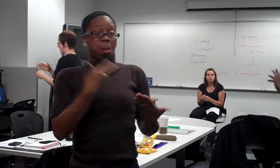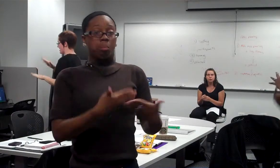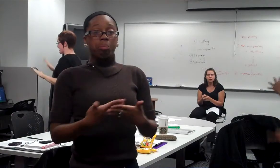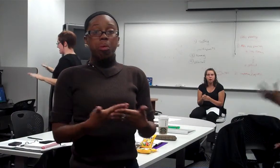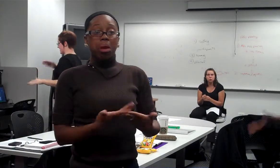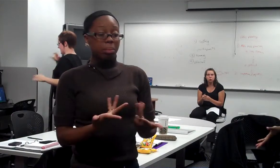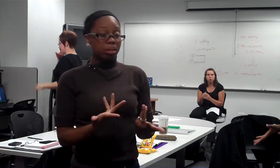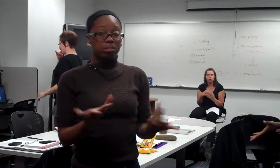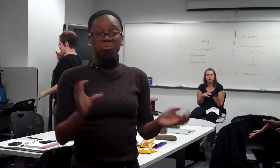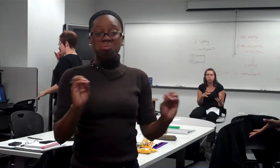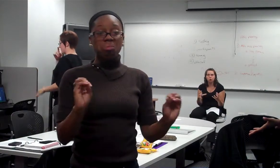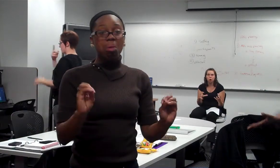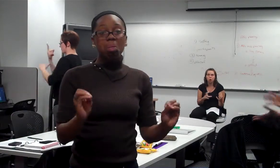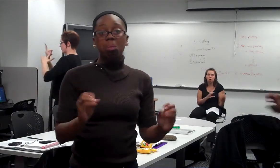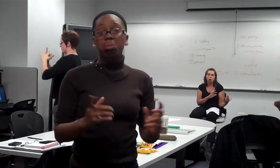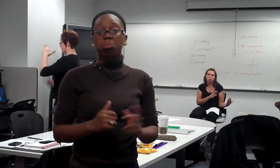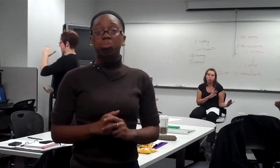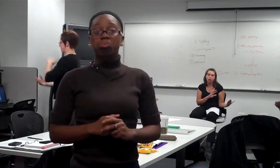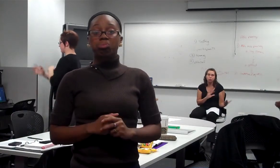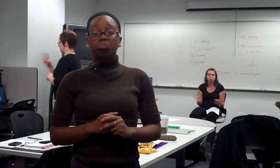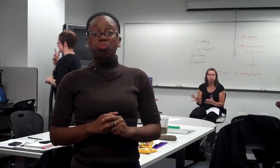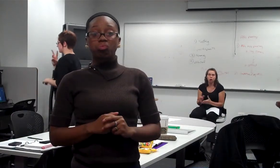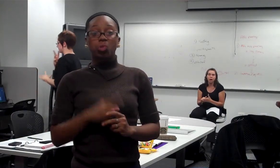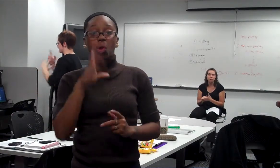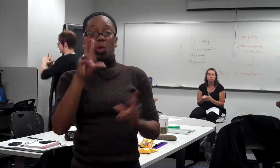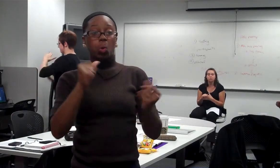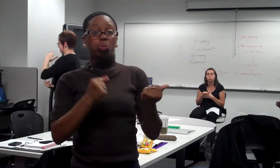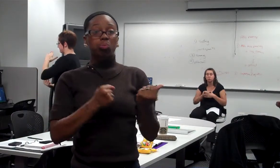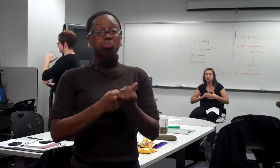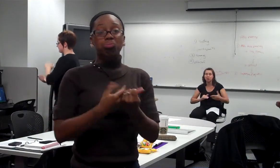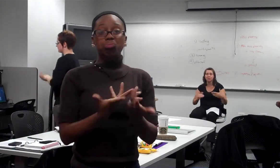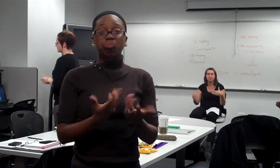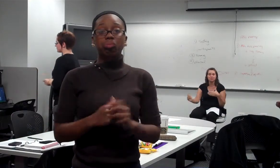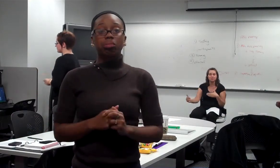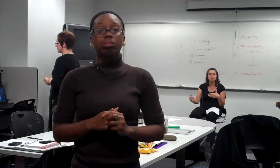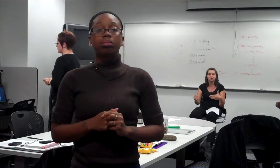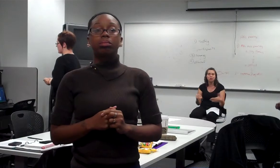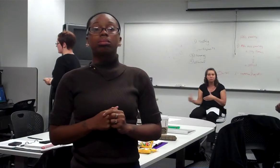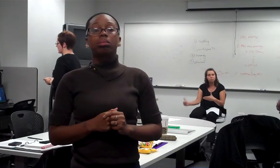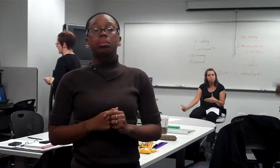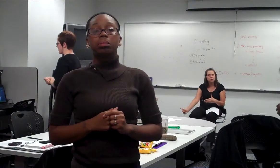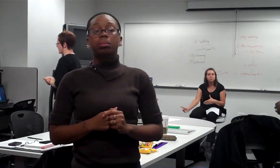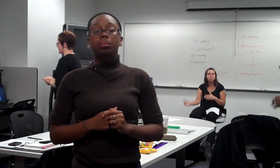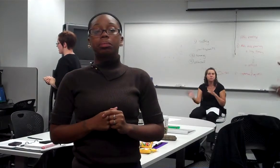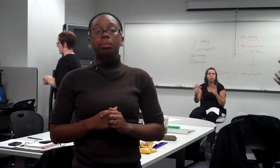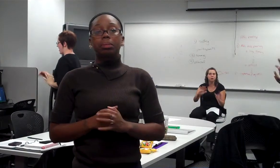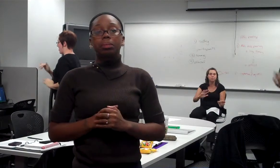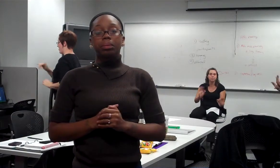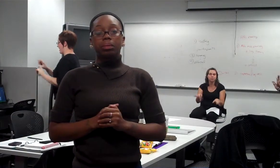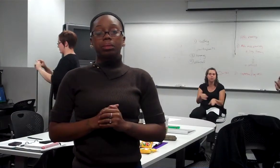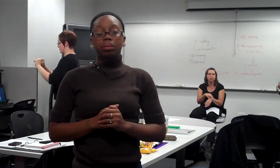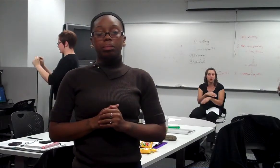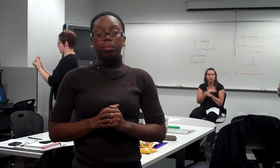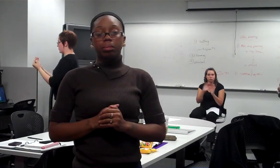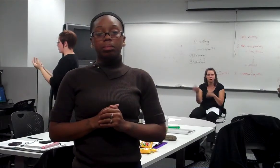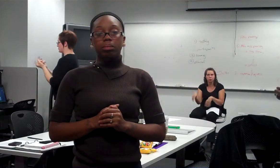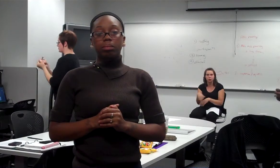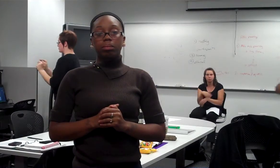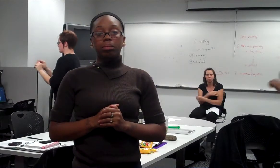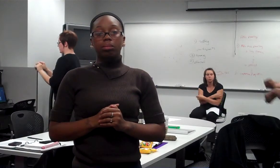And they were going to go down the river ahead of us. We were trying to distance ourselves from them, so I said to the guys dropping off the